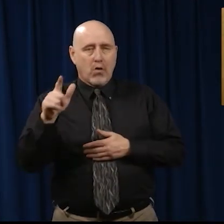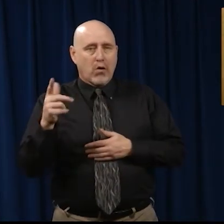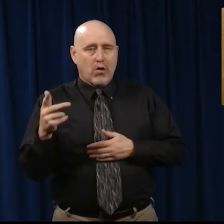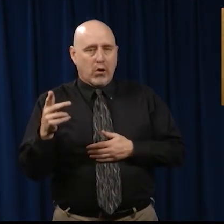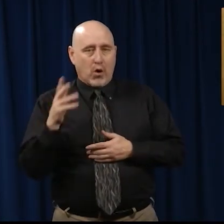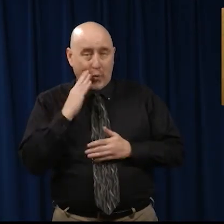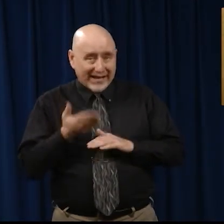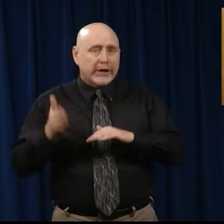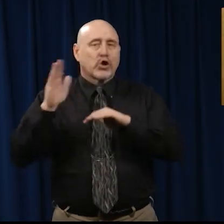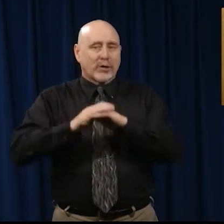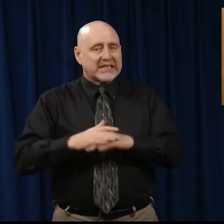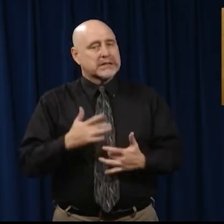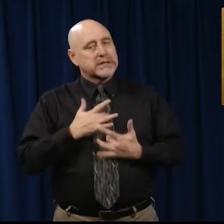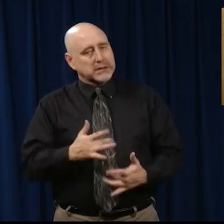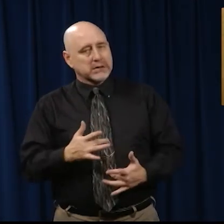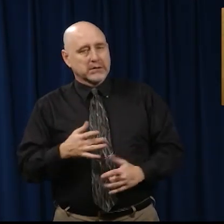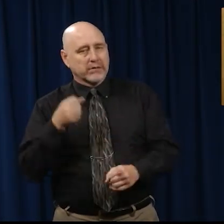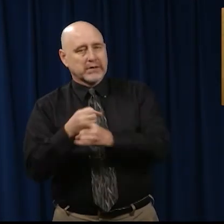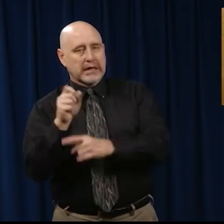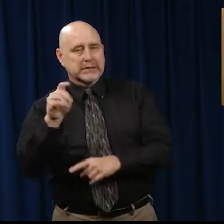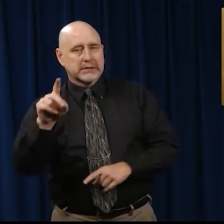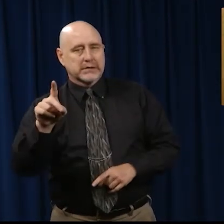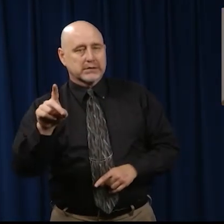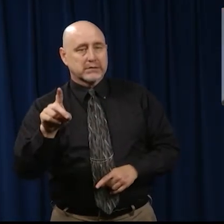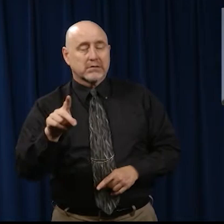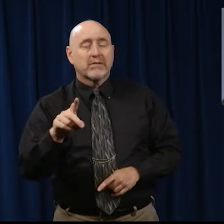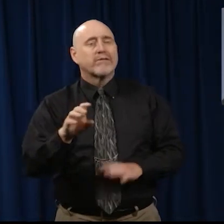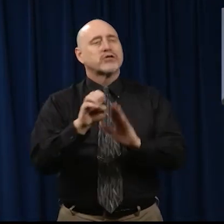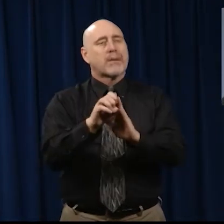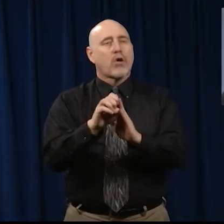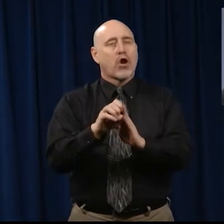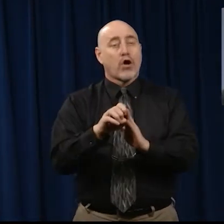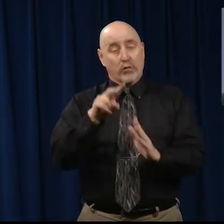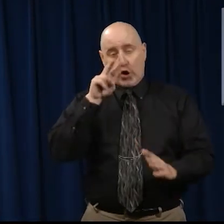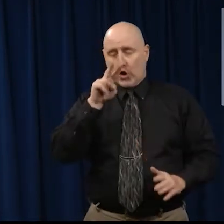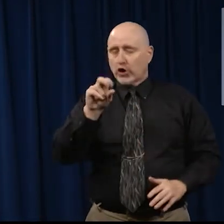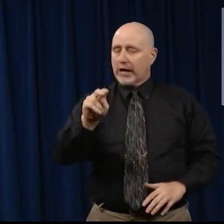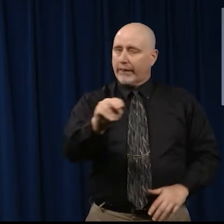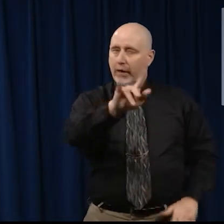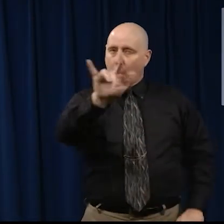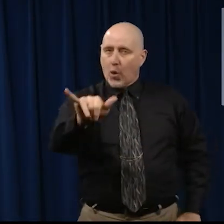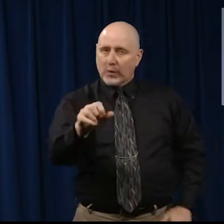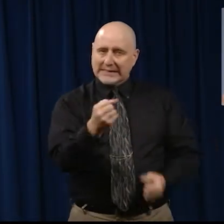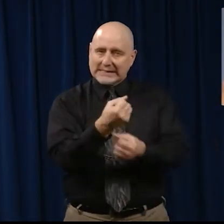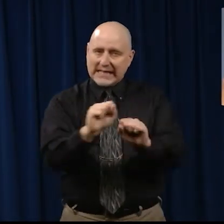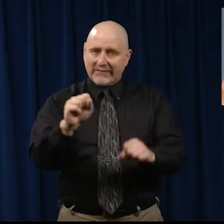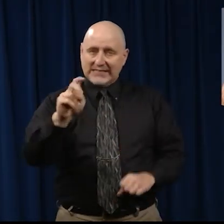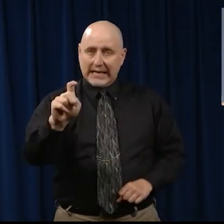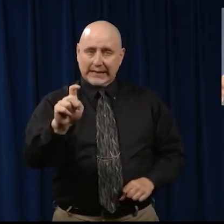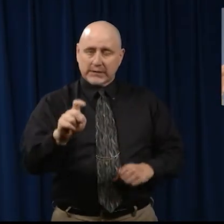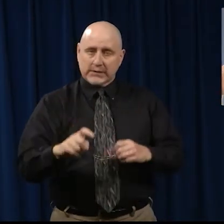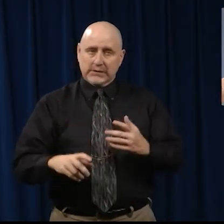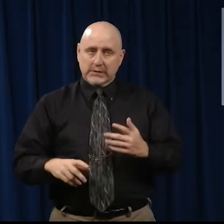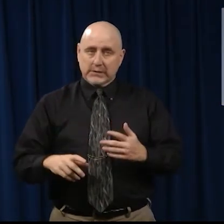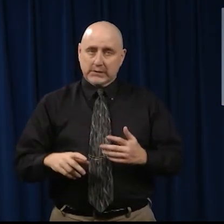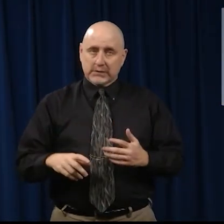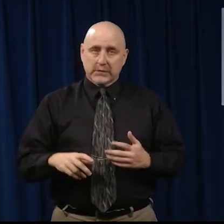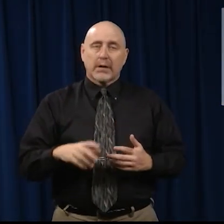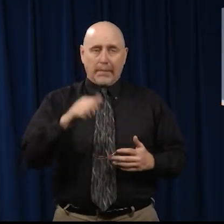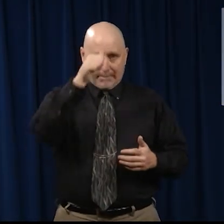help her at all. It will increase her chances. Now, if we were to look at the only safe sex, that would be